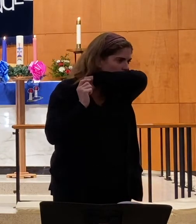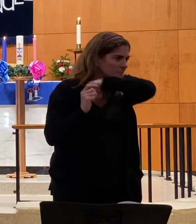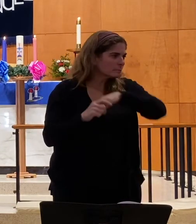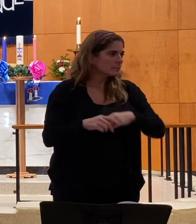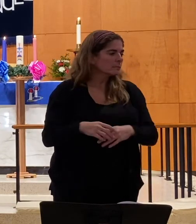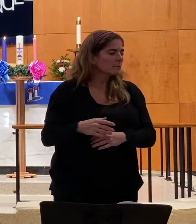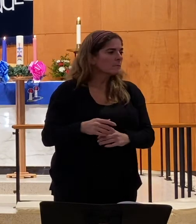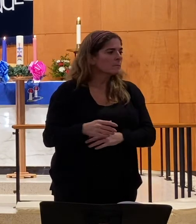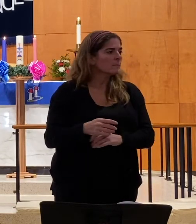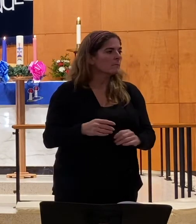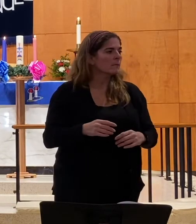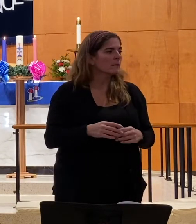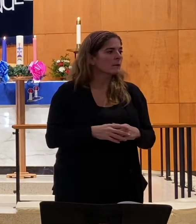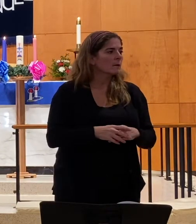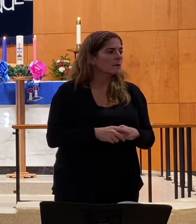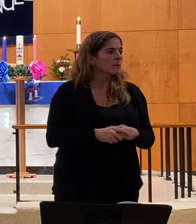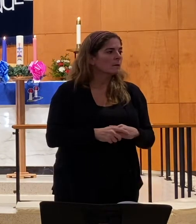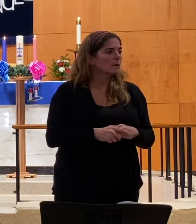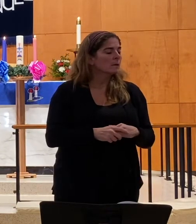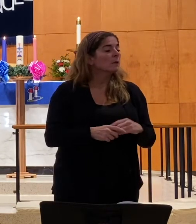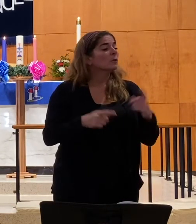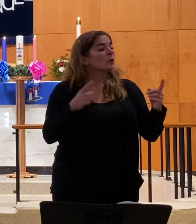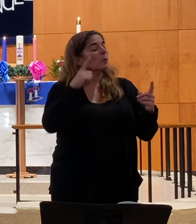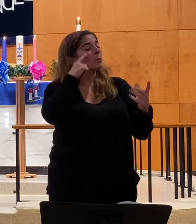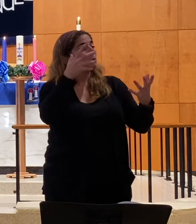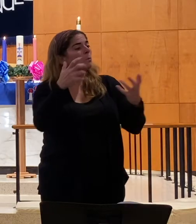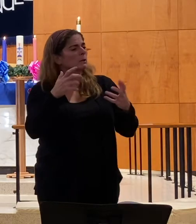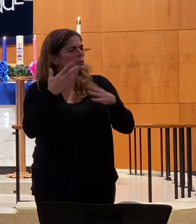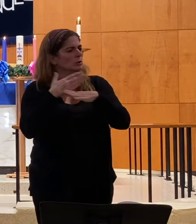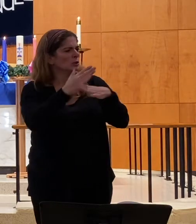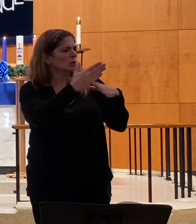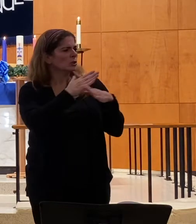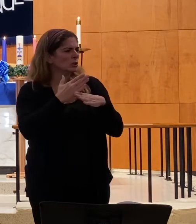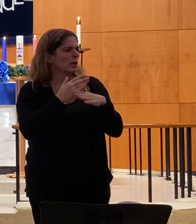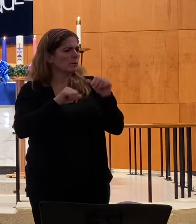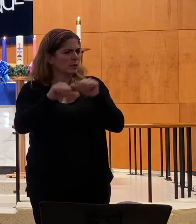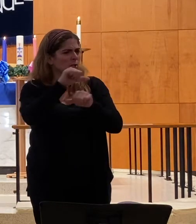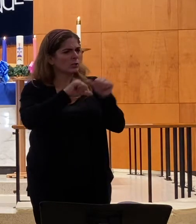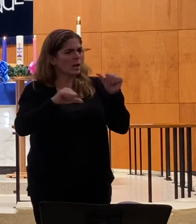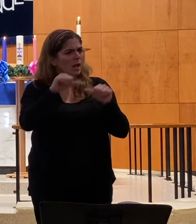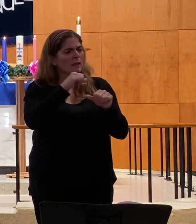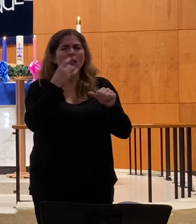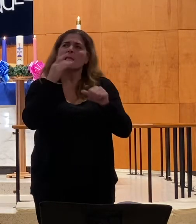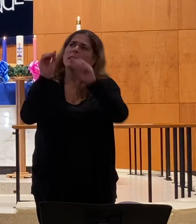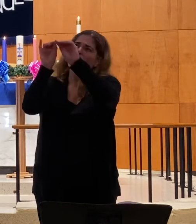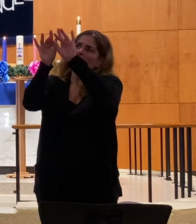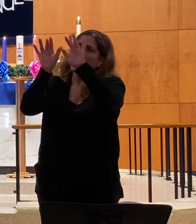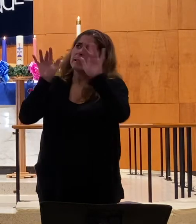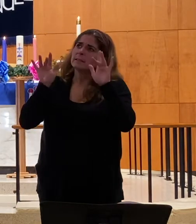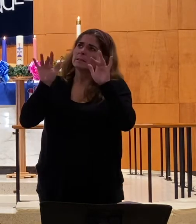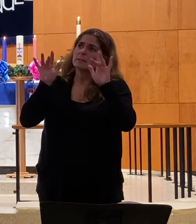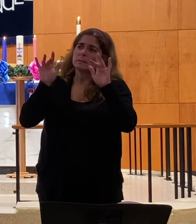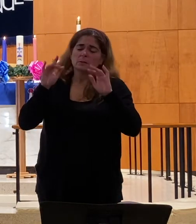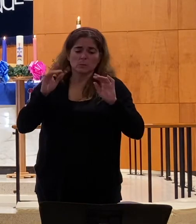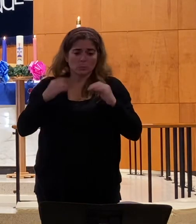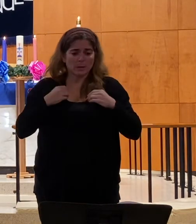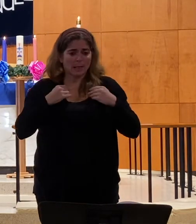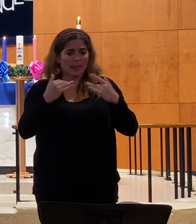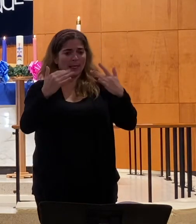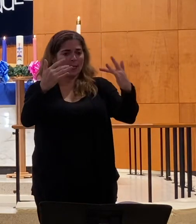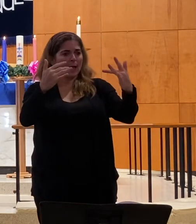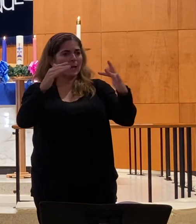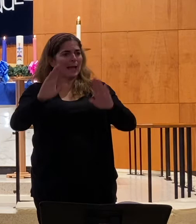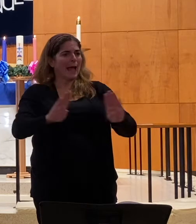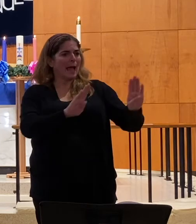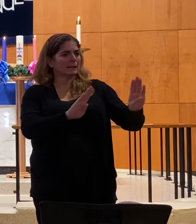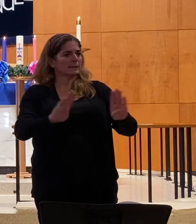everybody. That really wouldn't be appropriate. Rather, like the moon, I think we